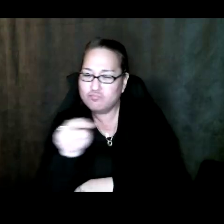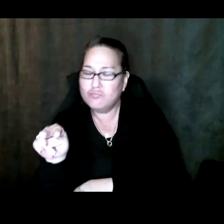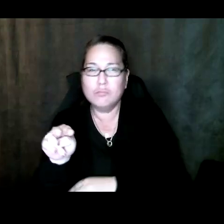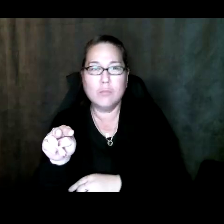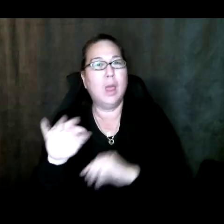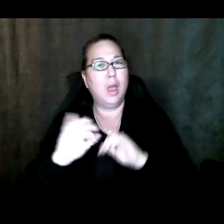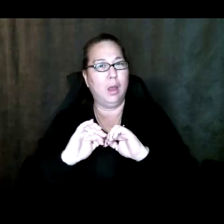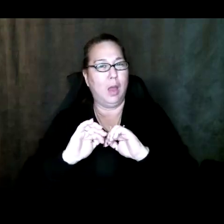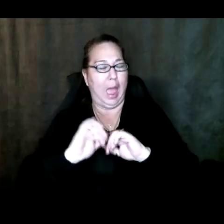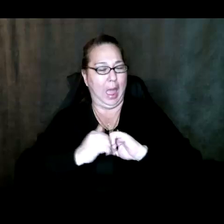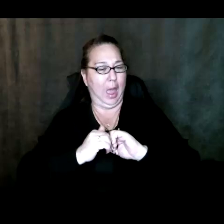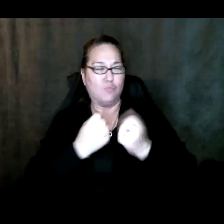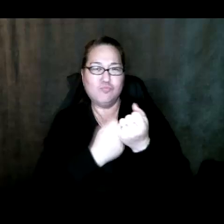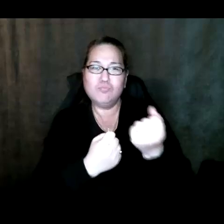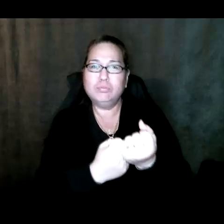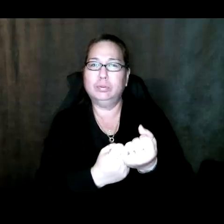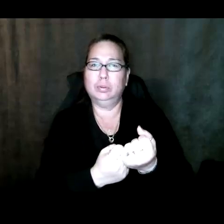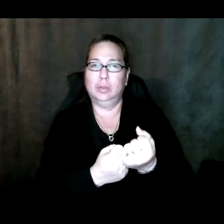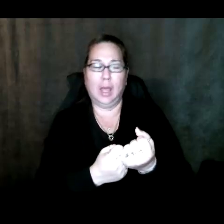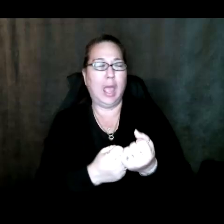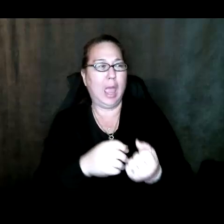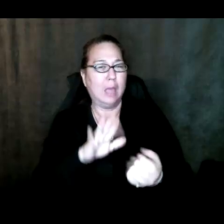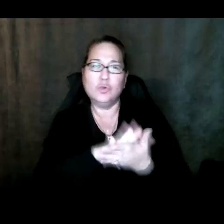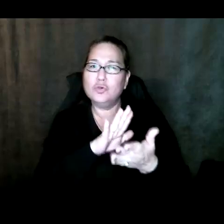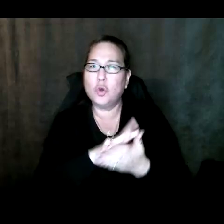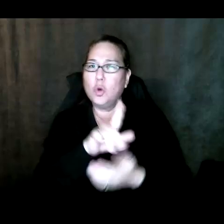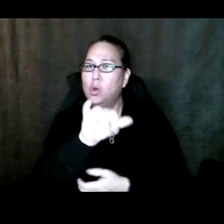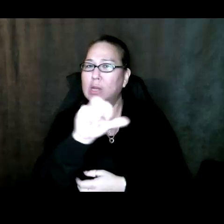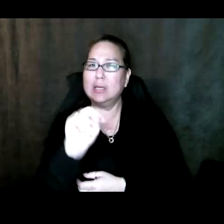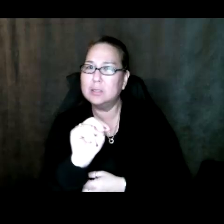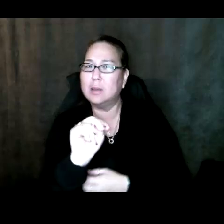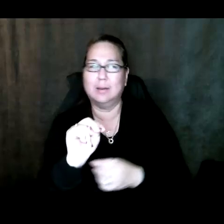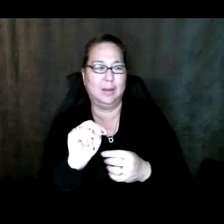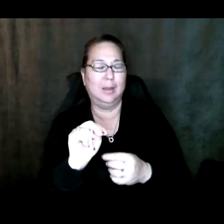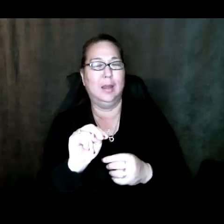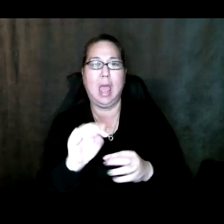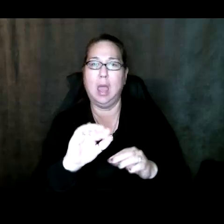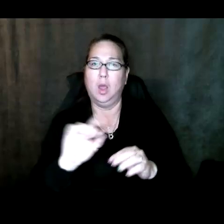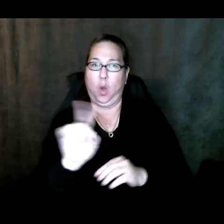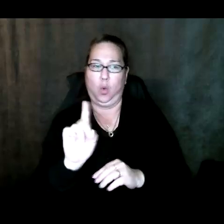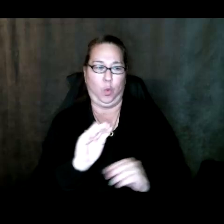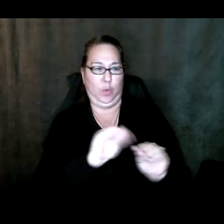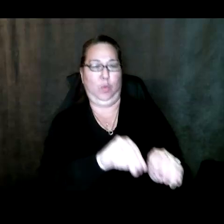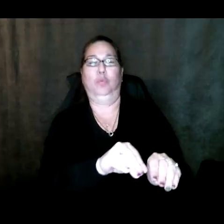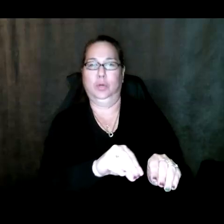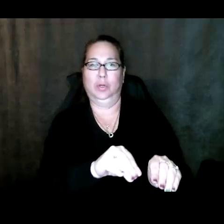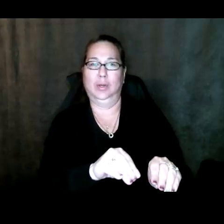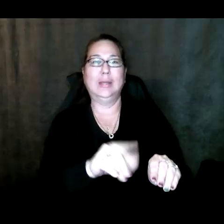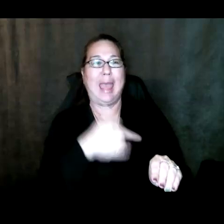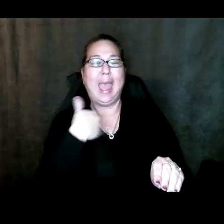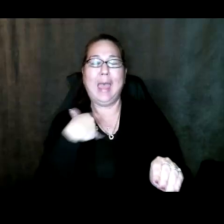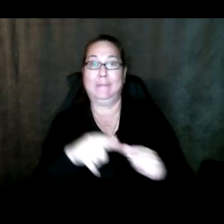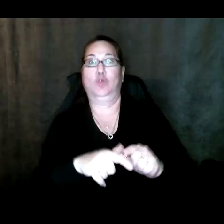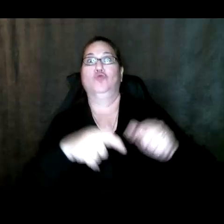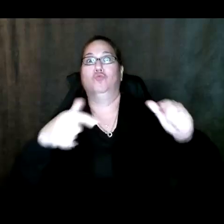liaisons appropriately to service the schools in the areas where they have the greatest need. We're looking in all of